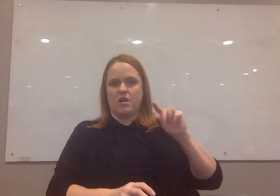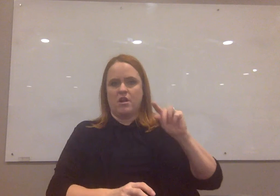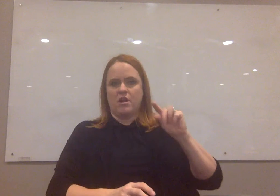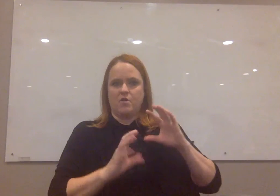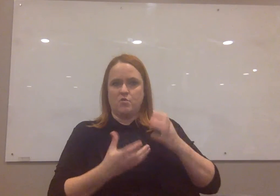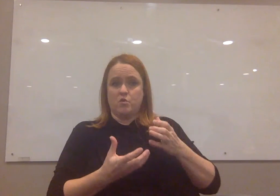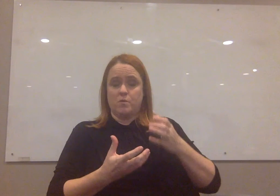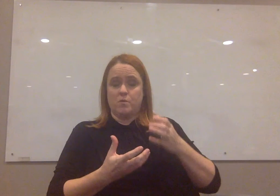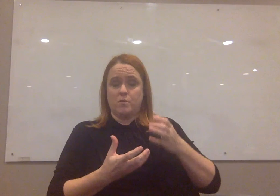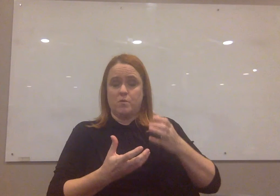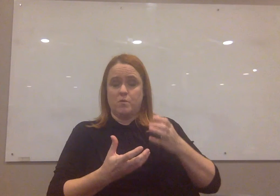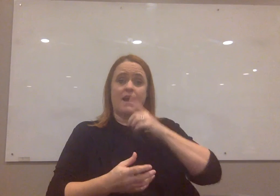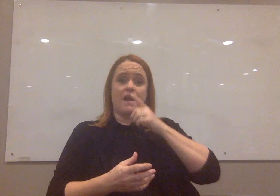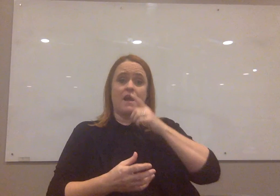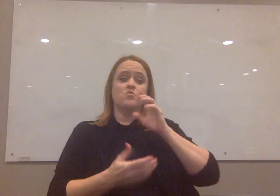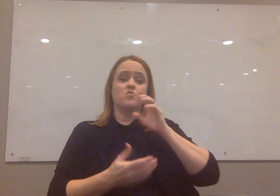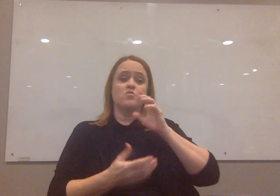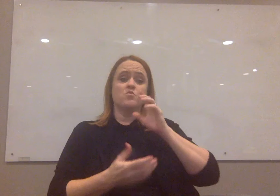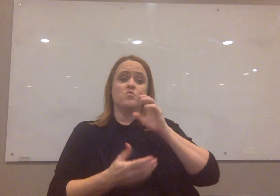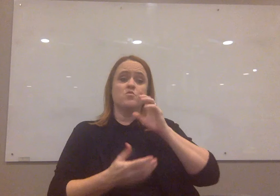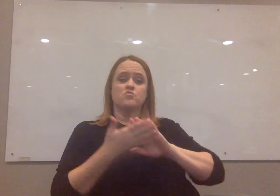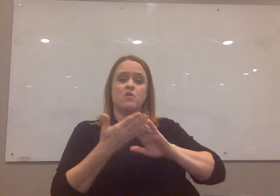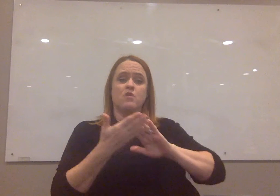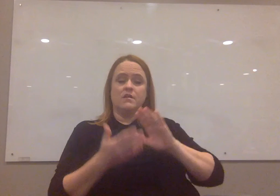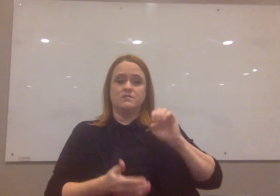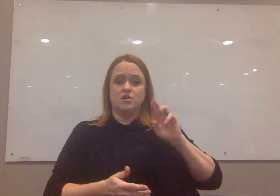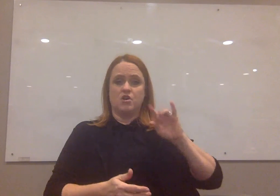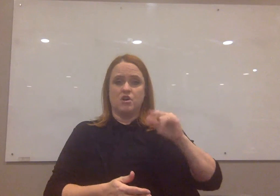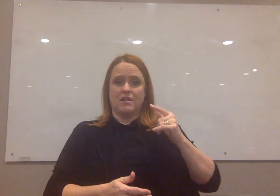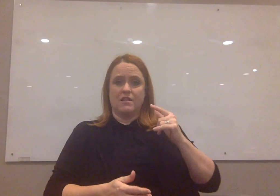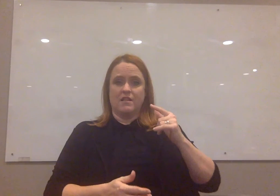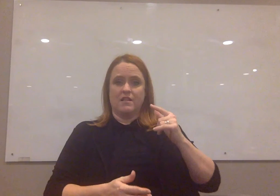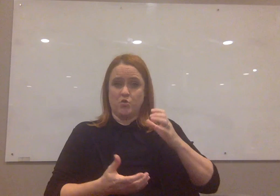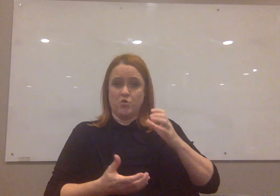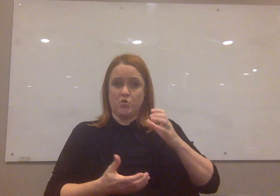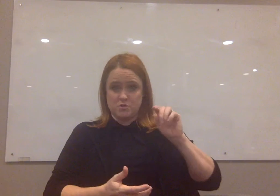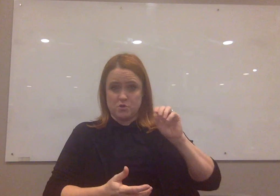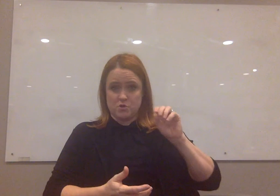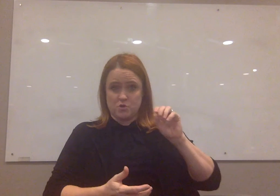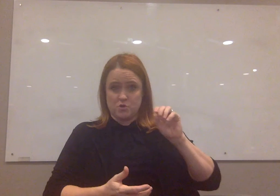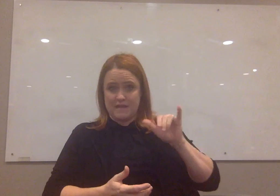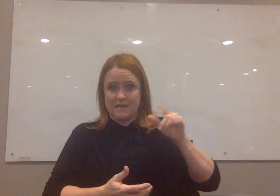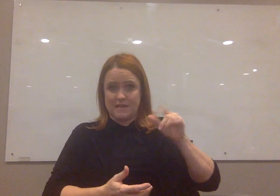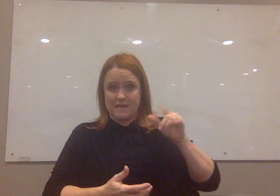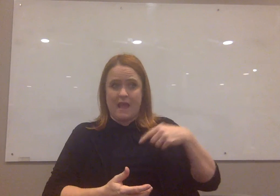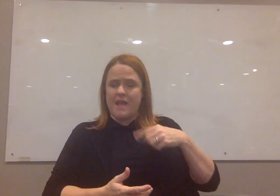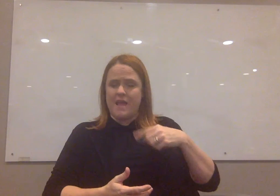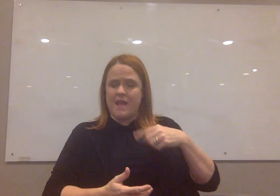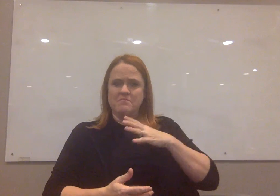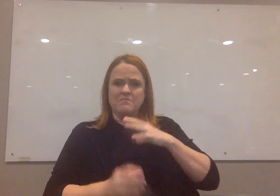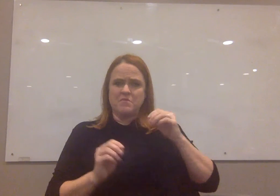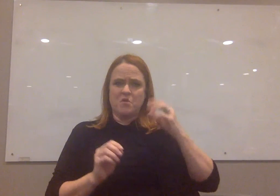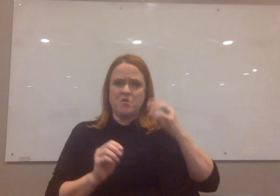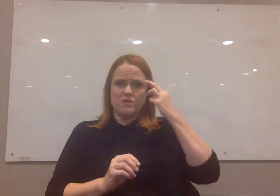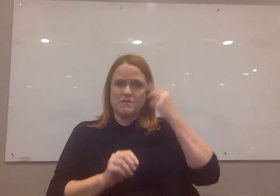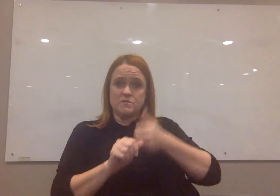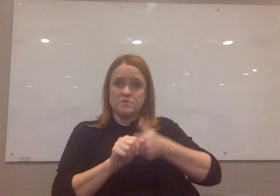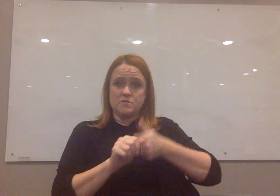group came to our Yeah, meetup. Tony. Yeah. And I really have no reason to avoid that. Like, I think we need to